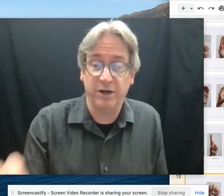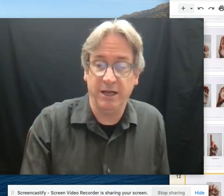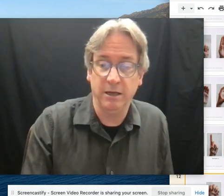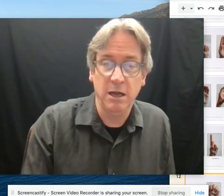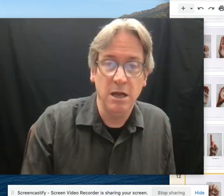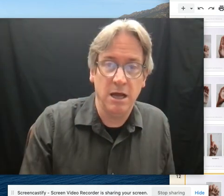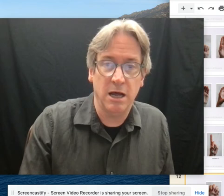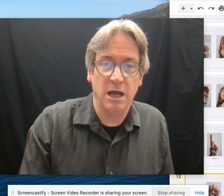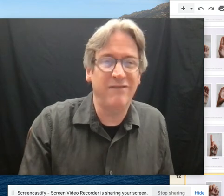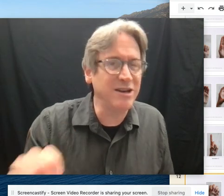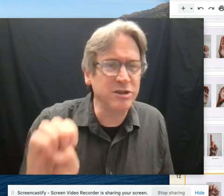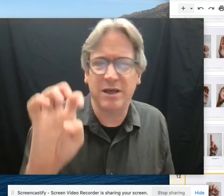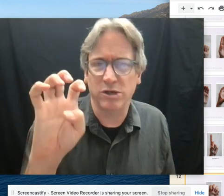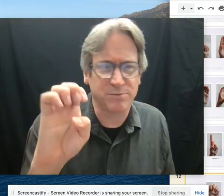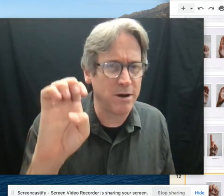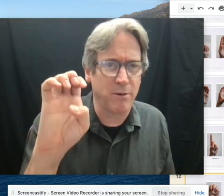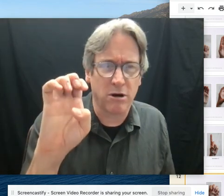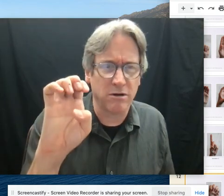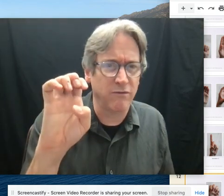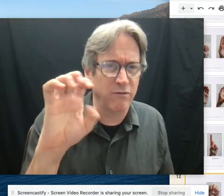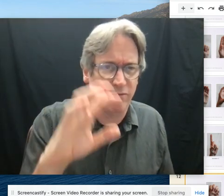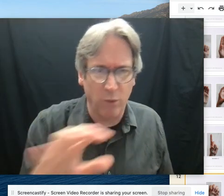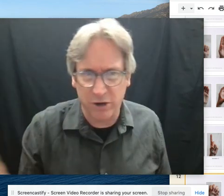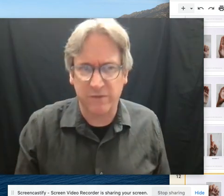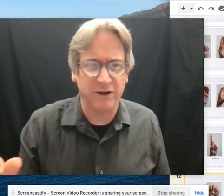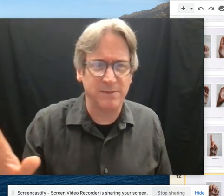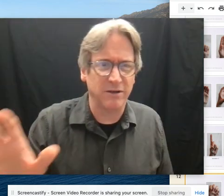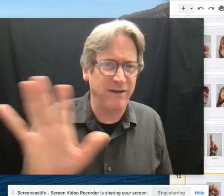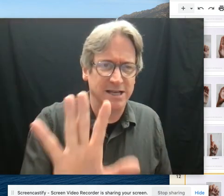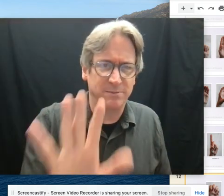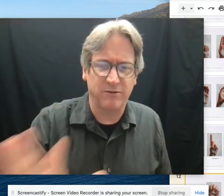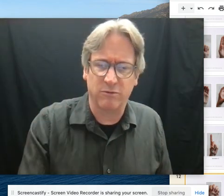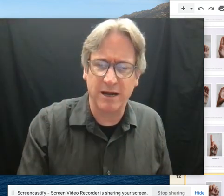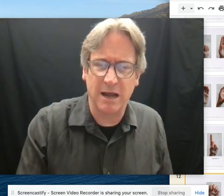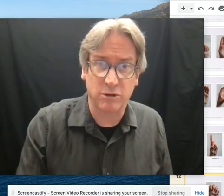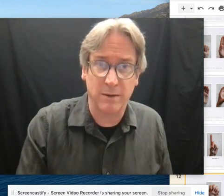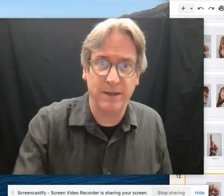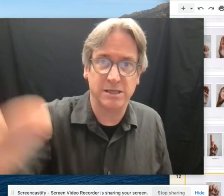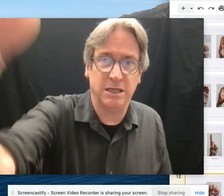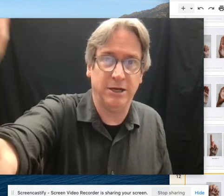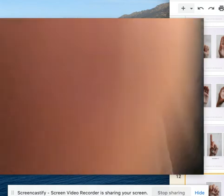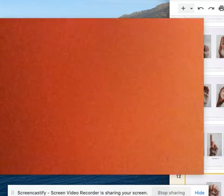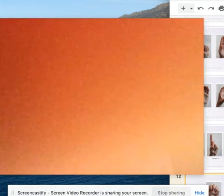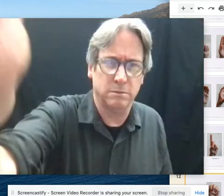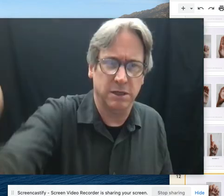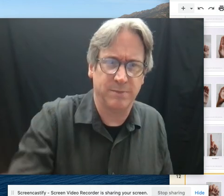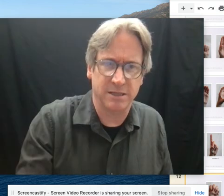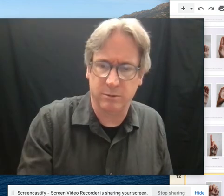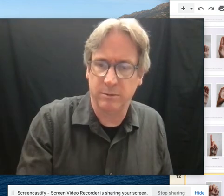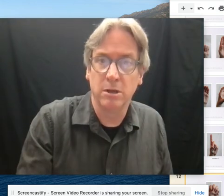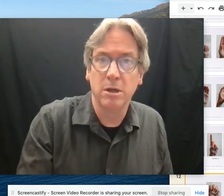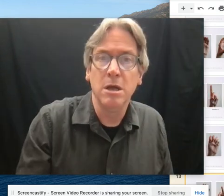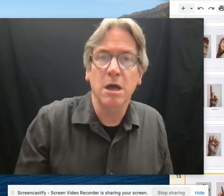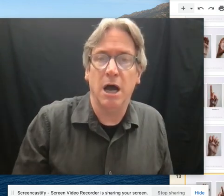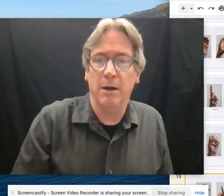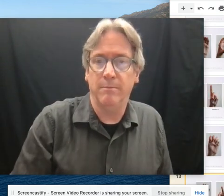thumb for E. Eventually they will spread apart when you're fingerspelling fast, but for right now, try to be as clear as